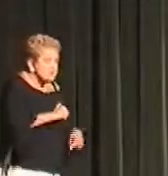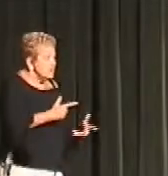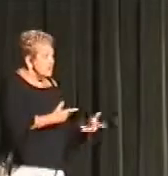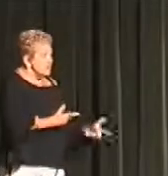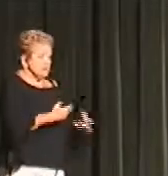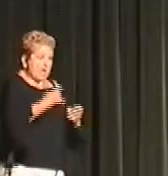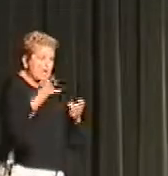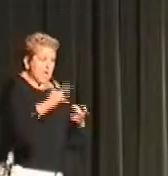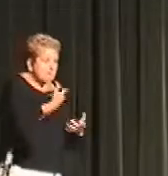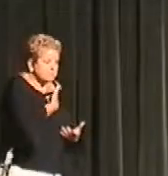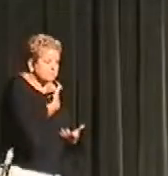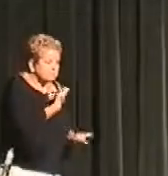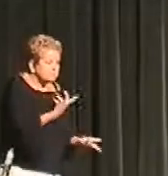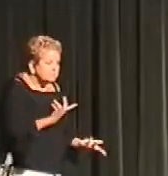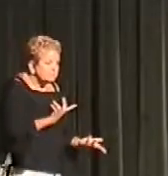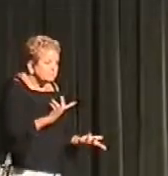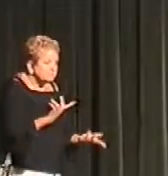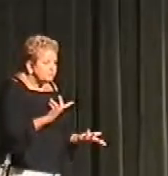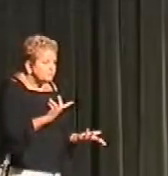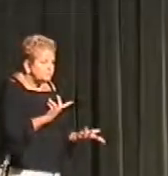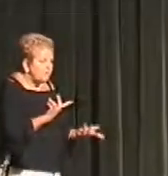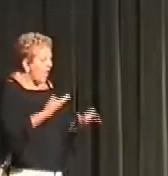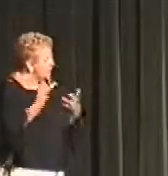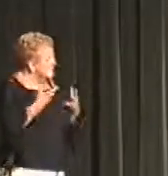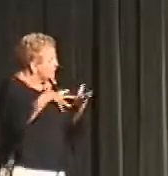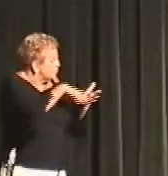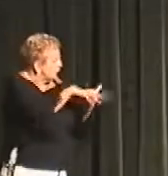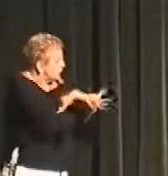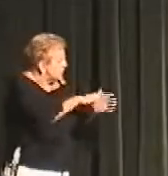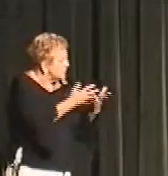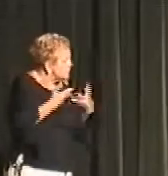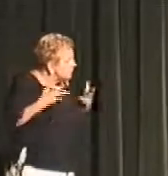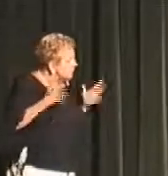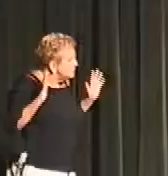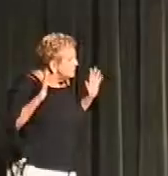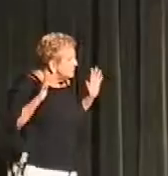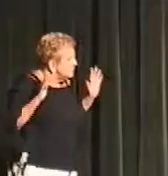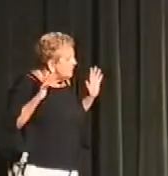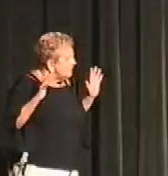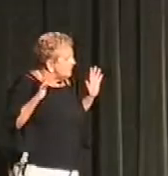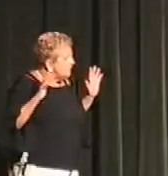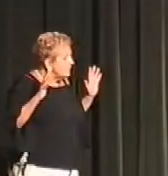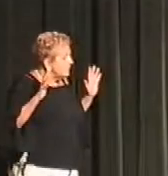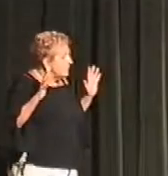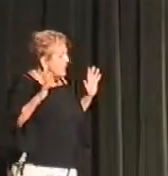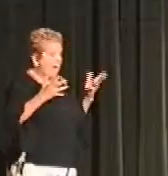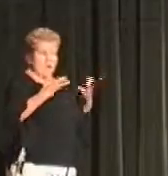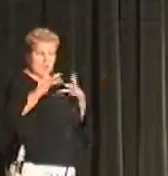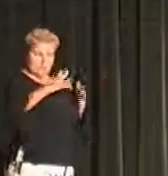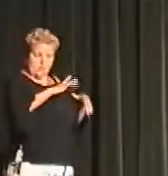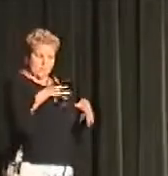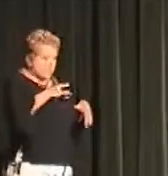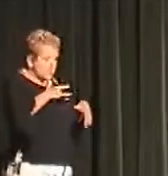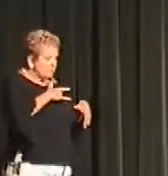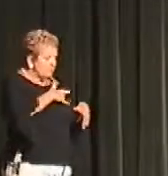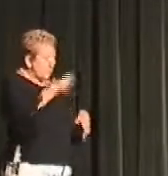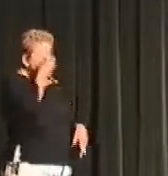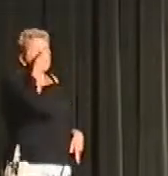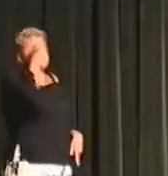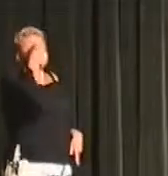enable me to not have to be weak anymore, you know. Because I didn't feel, and I didn't care. I didn't care about you, and I certainly